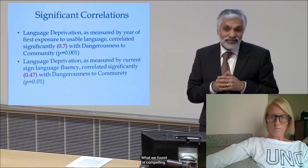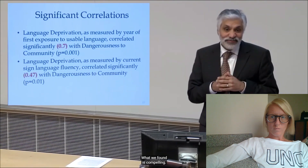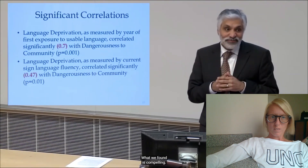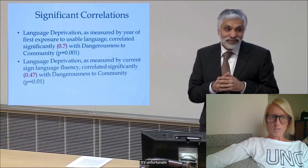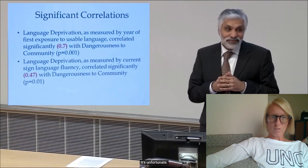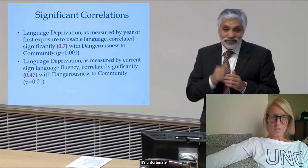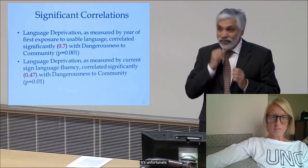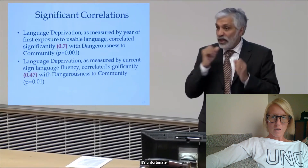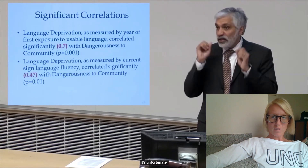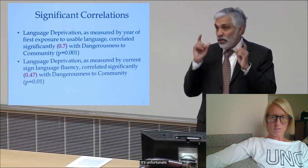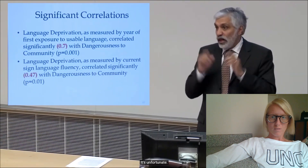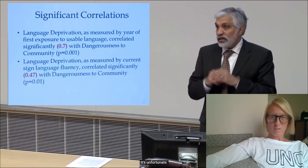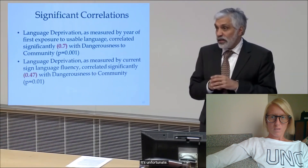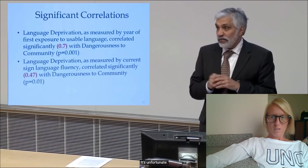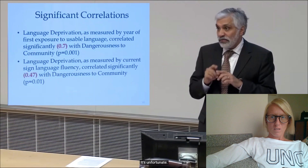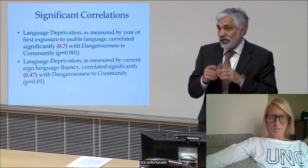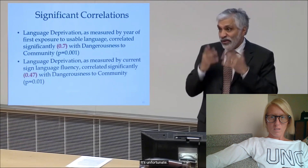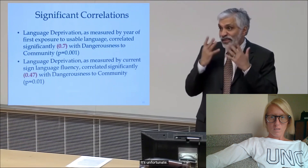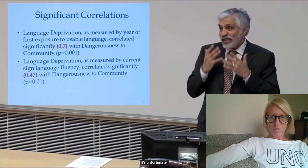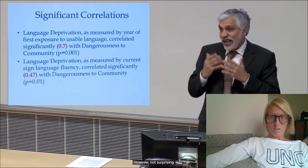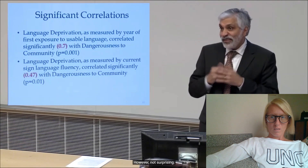Wow. It's That's really unfortunate, sad.